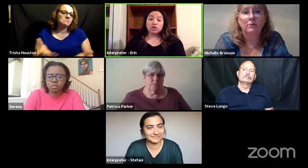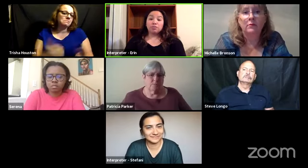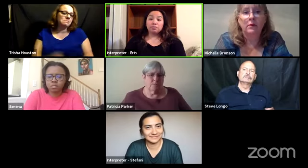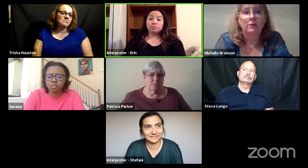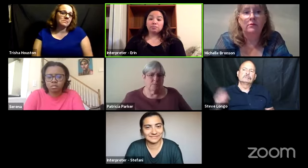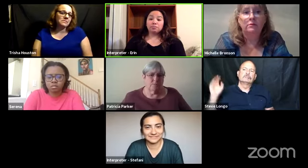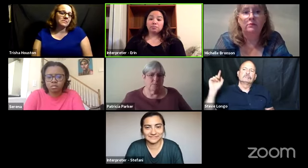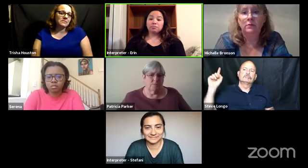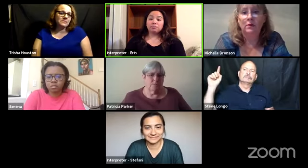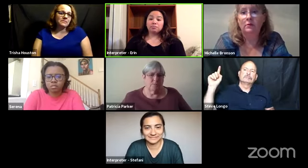Zoom.